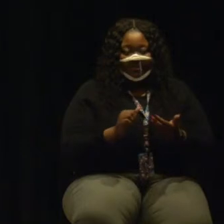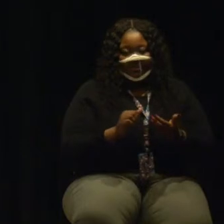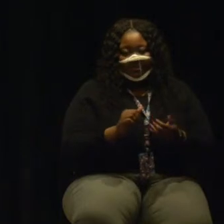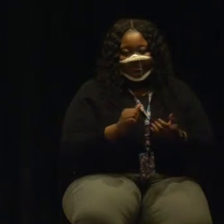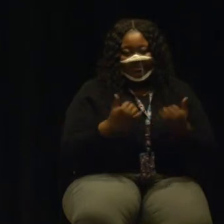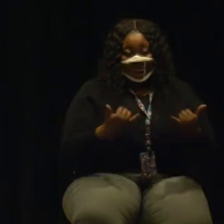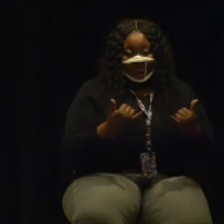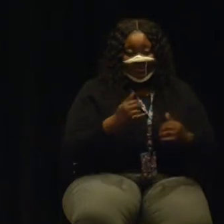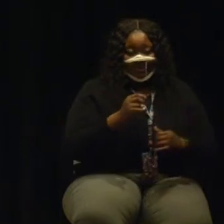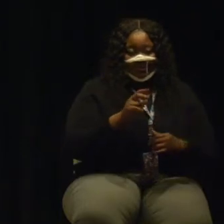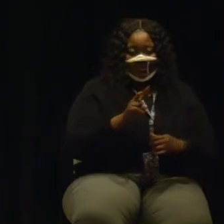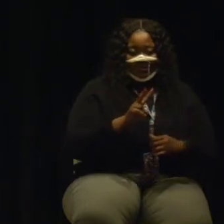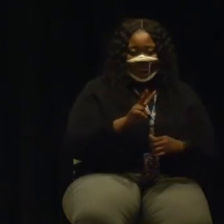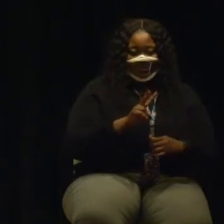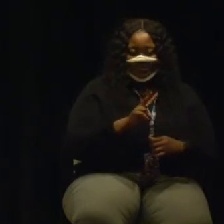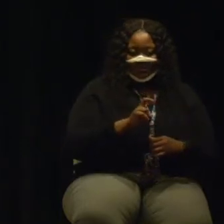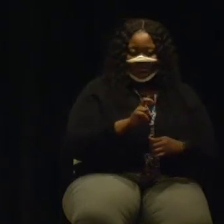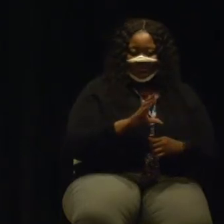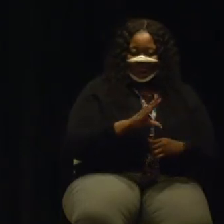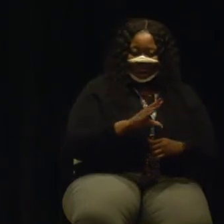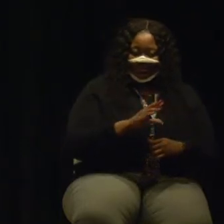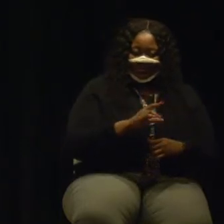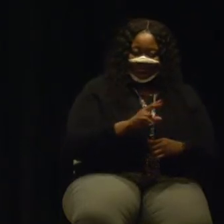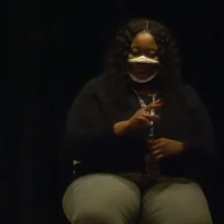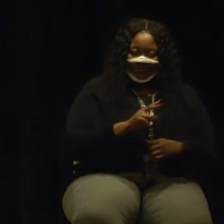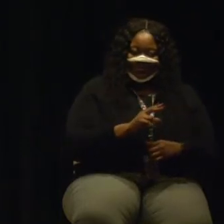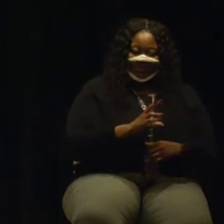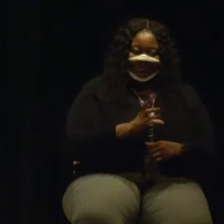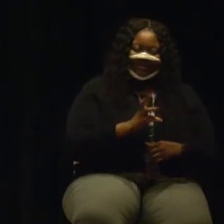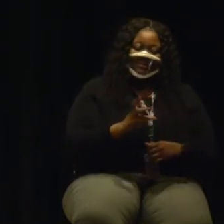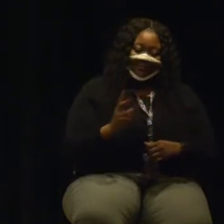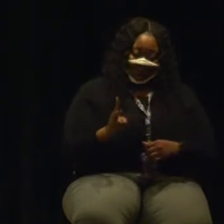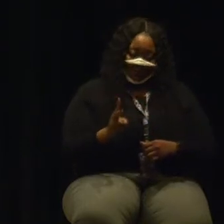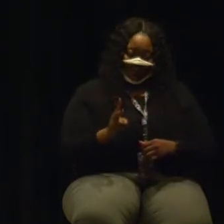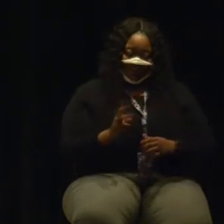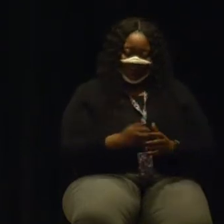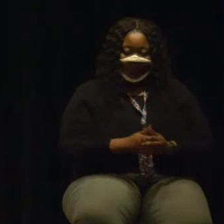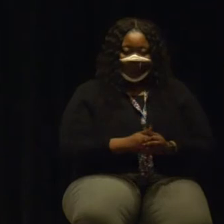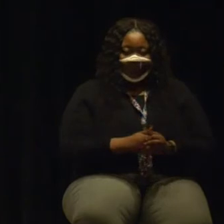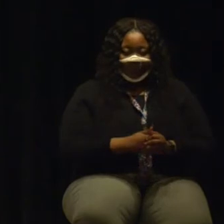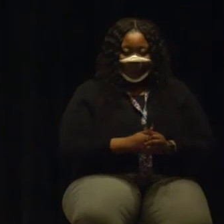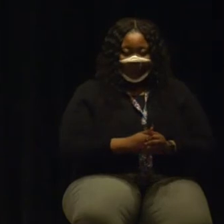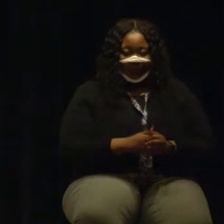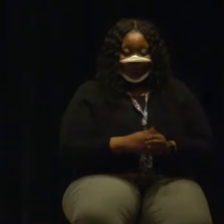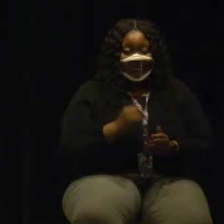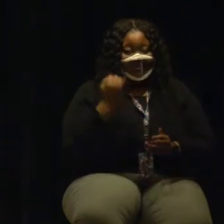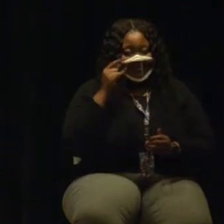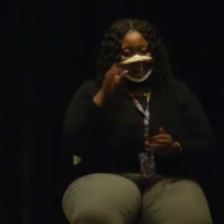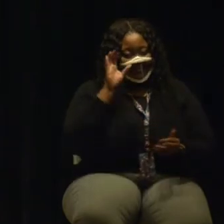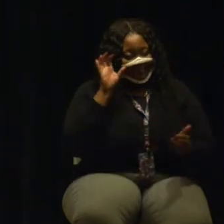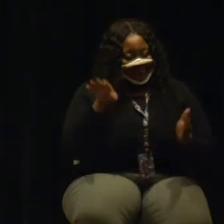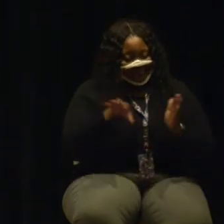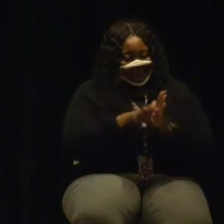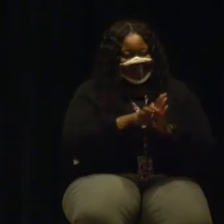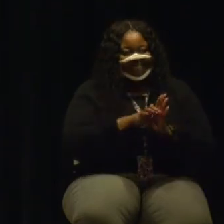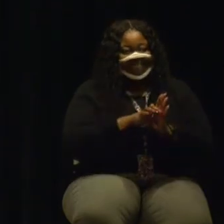that, and he's fighting people who are like 5'8 and 175, if you can picture these, instead of having to do that, I just wanted people to be able to see